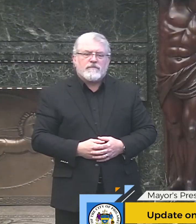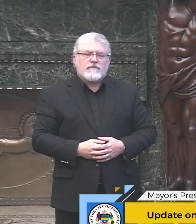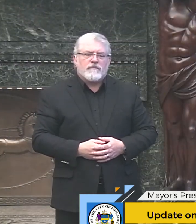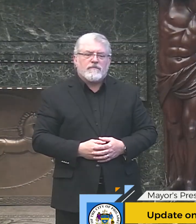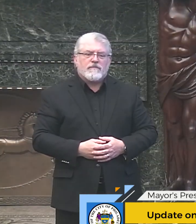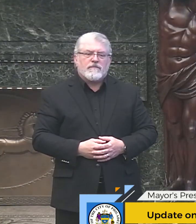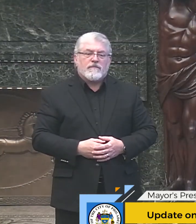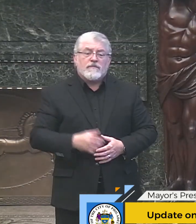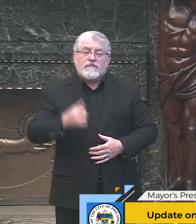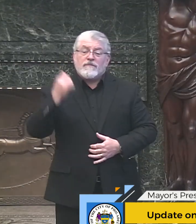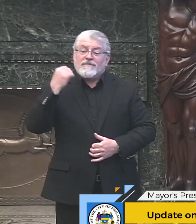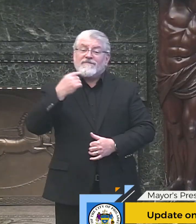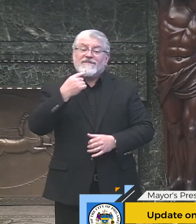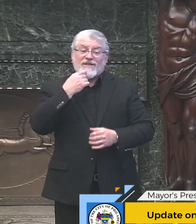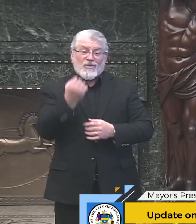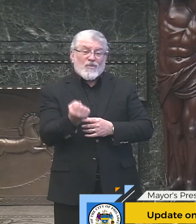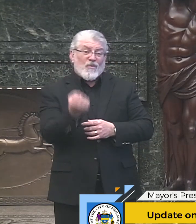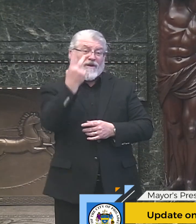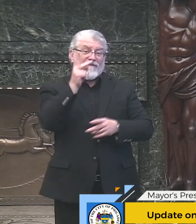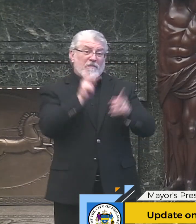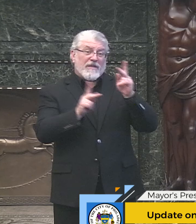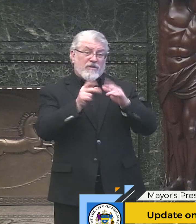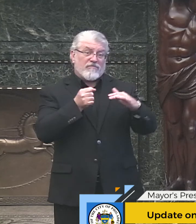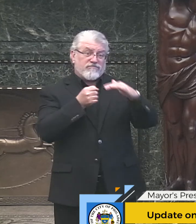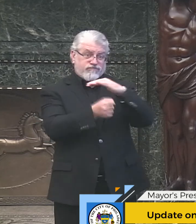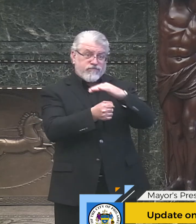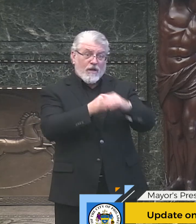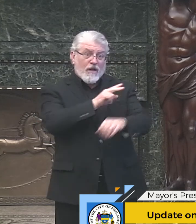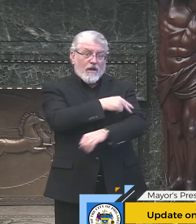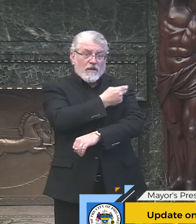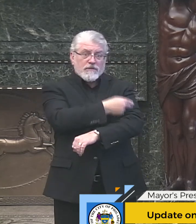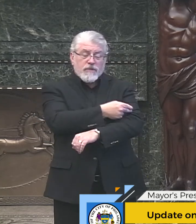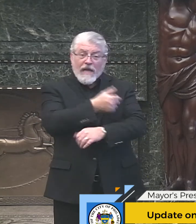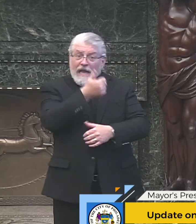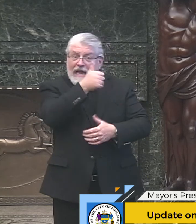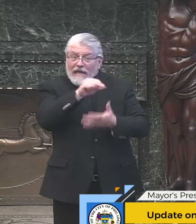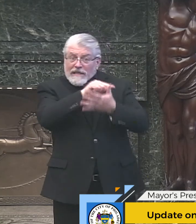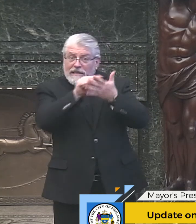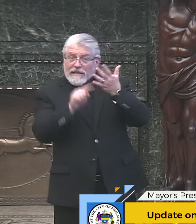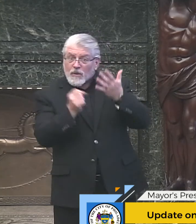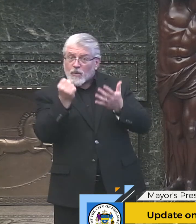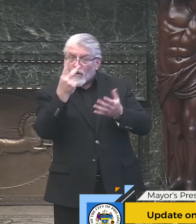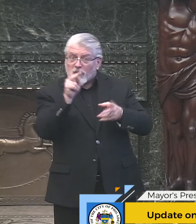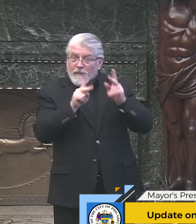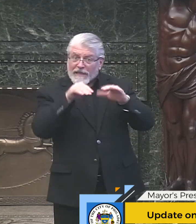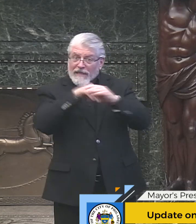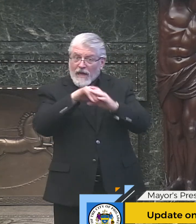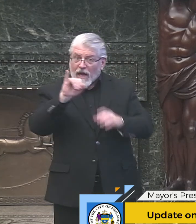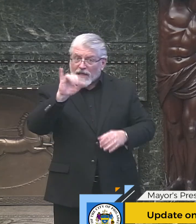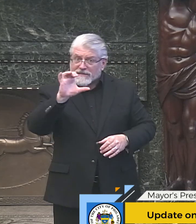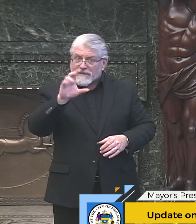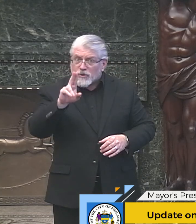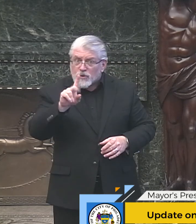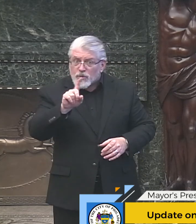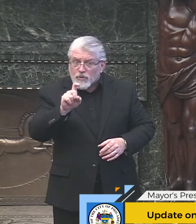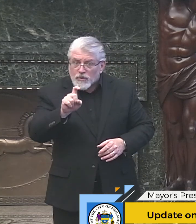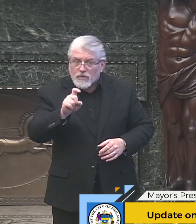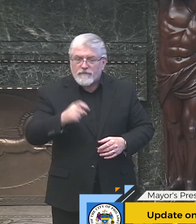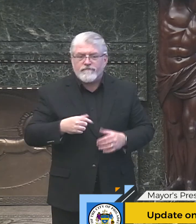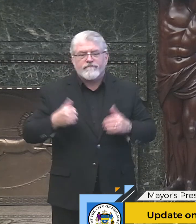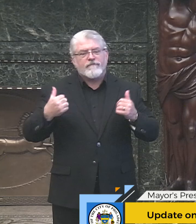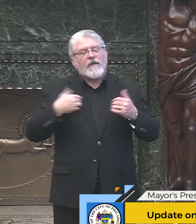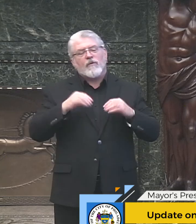many? I don't have that information for you. Okay, do we know if anybody is in critical condition or very